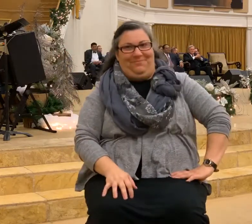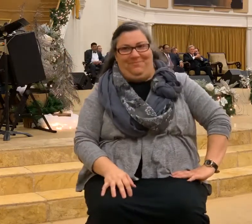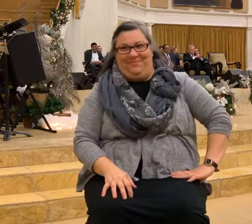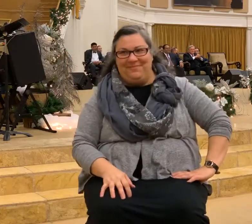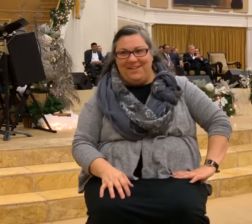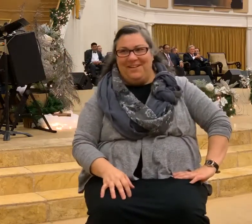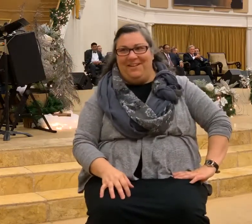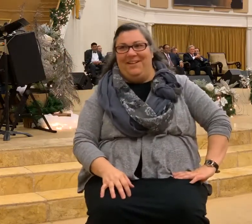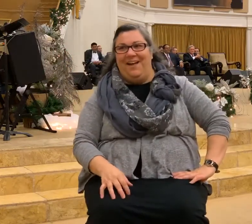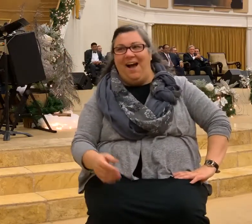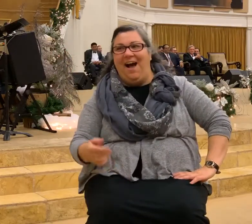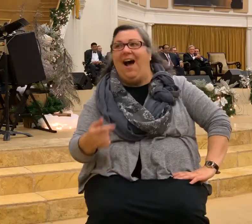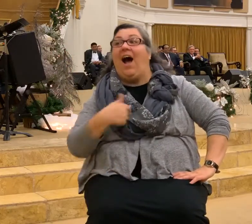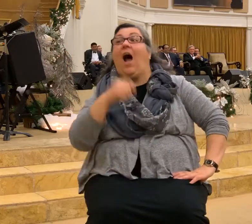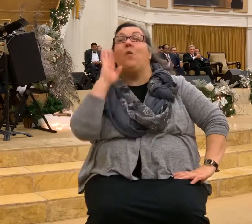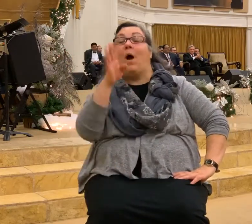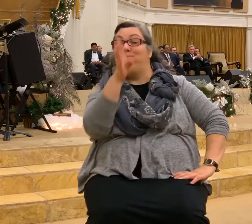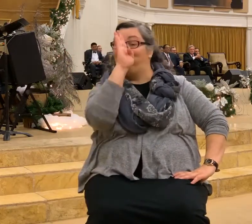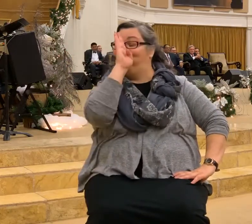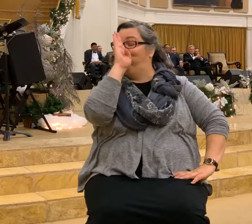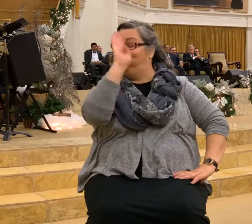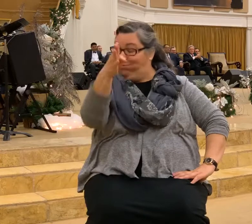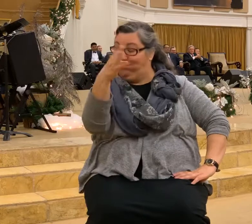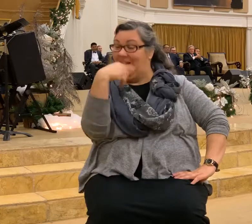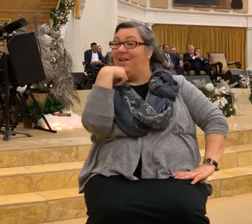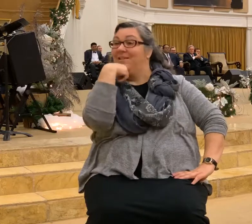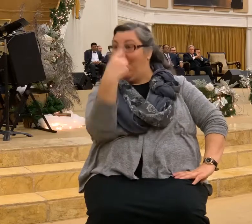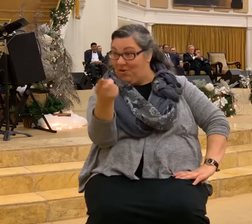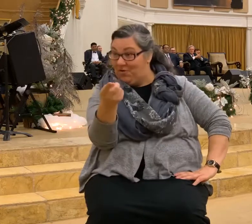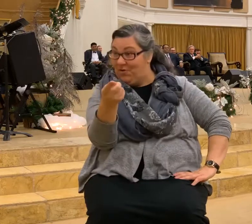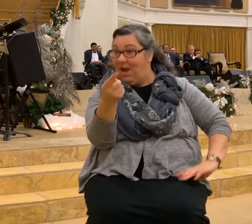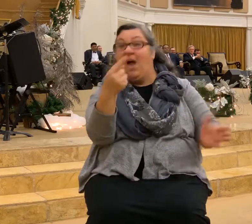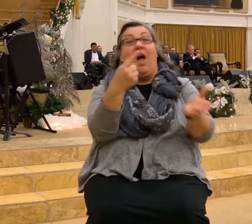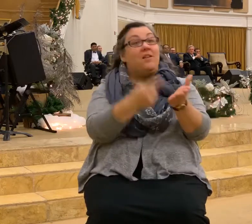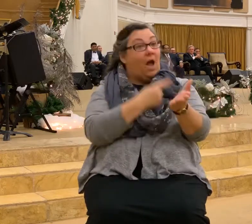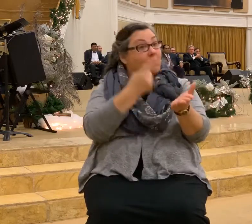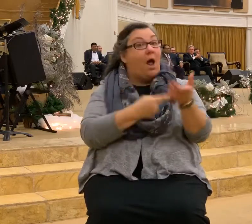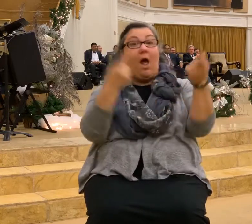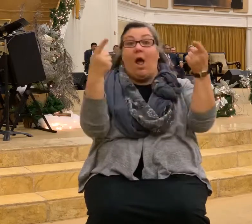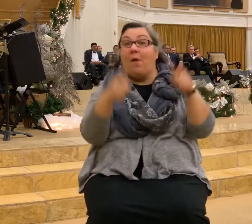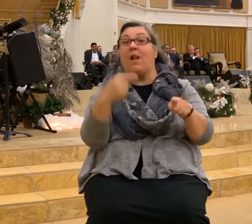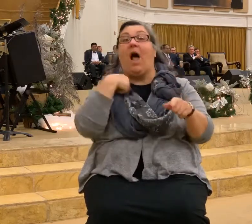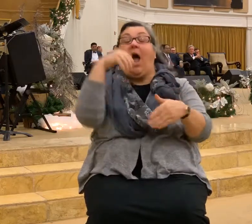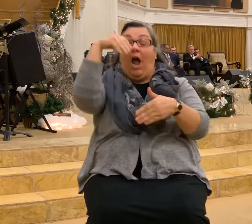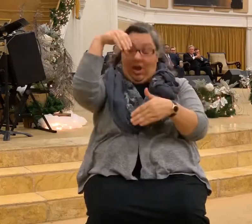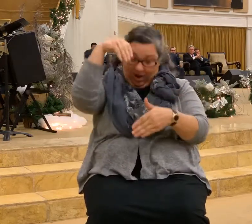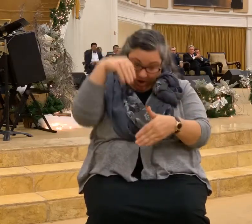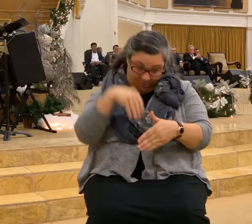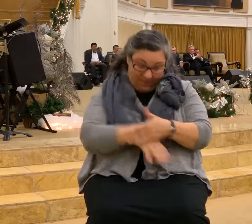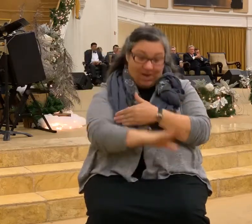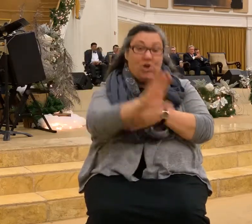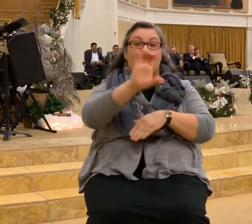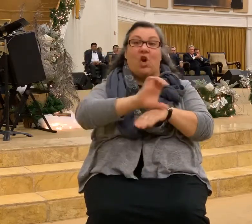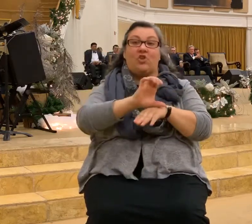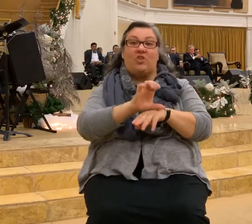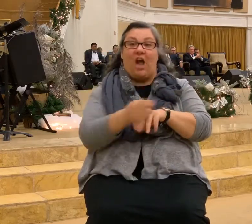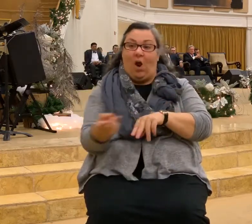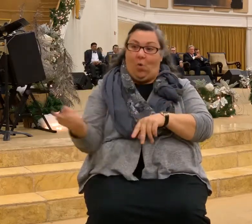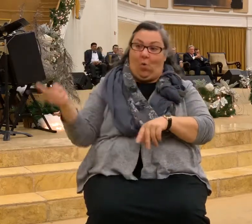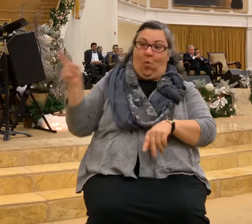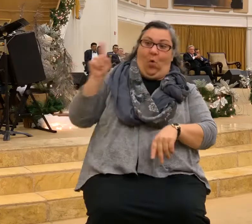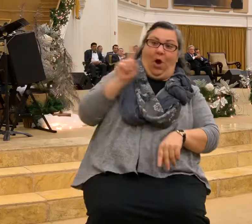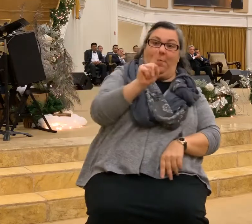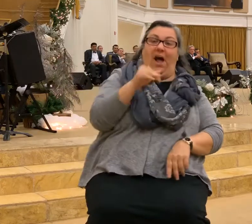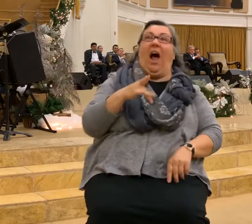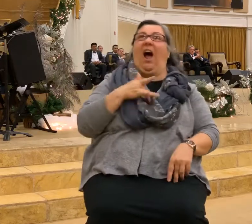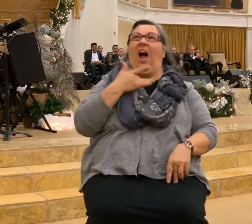I will plainly and truthfully tell you, there are times that I walk through that curtain onto that platform and I